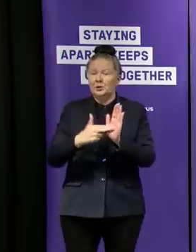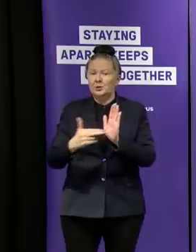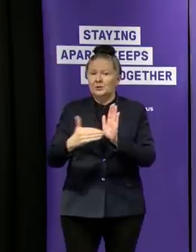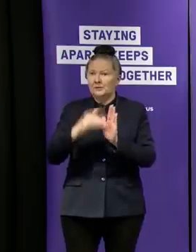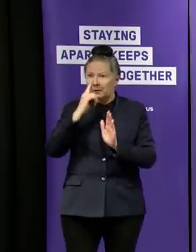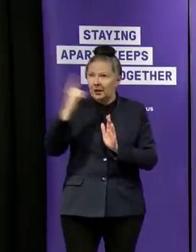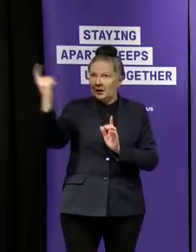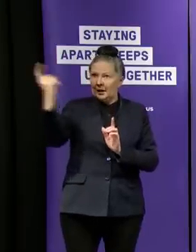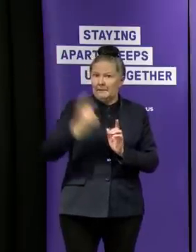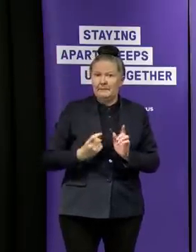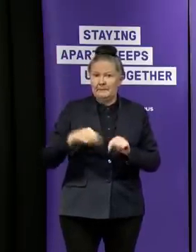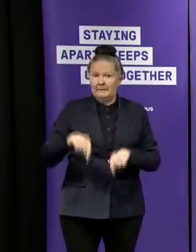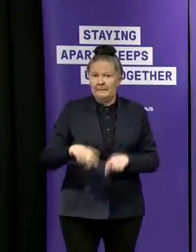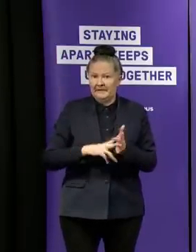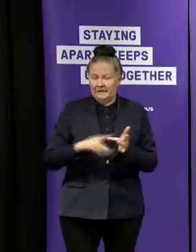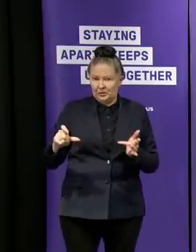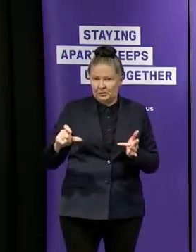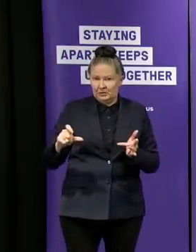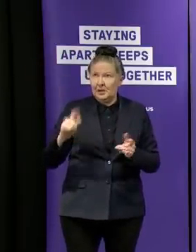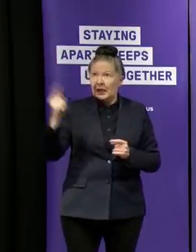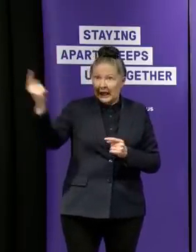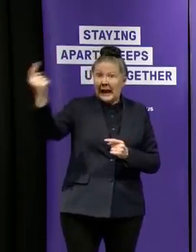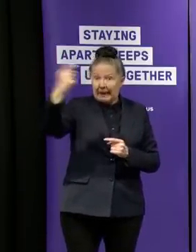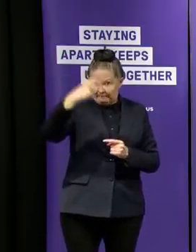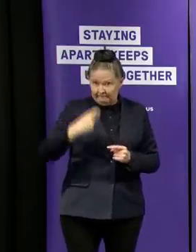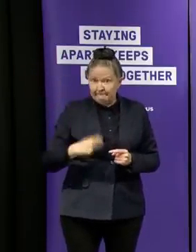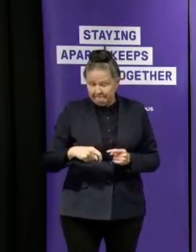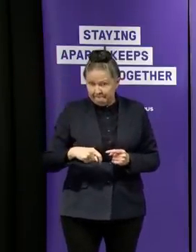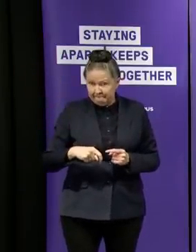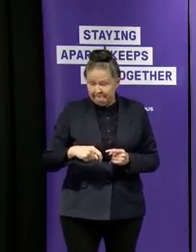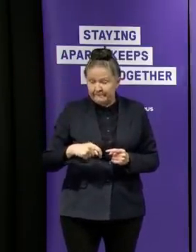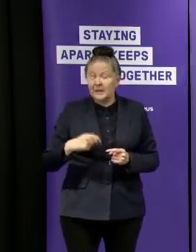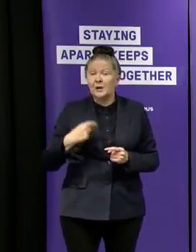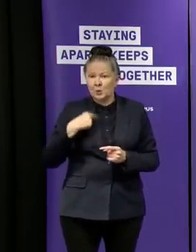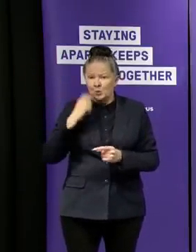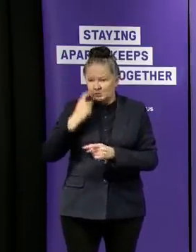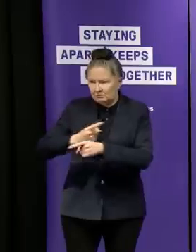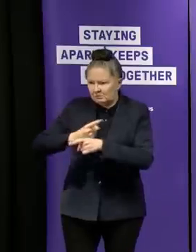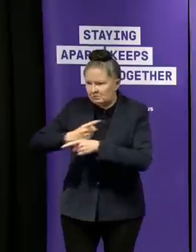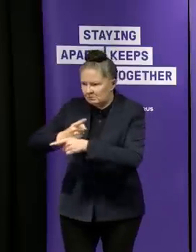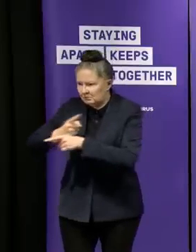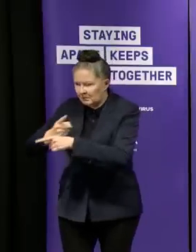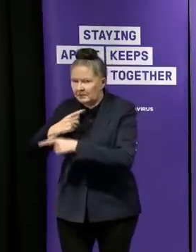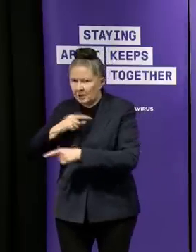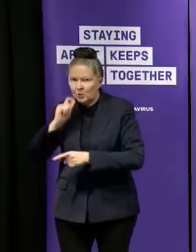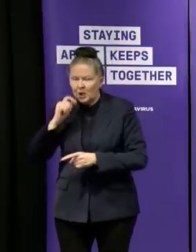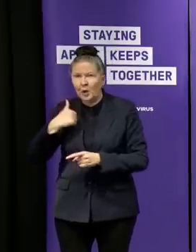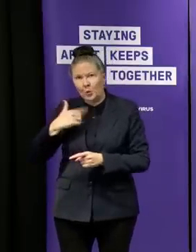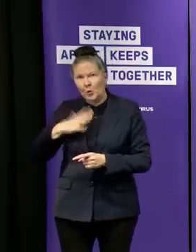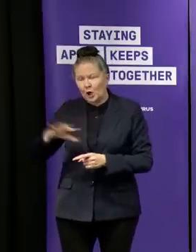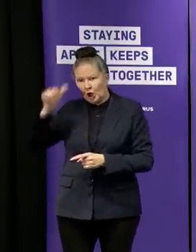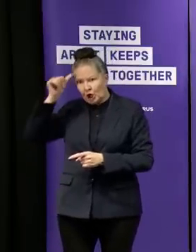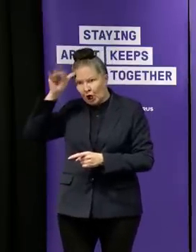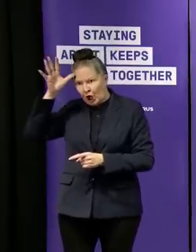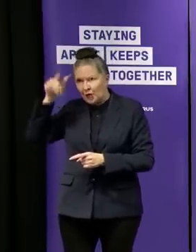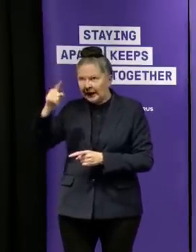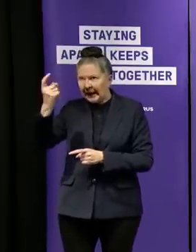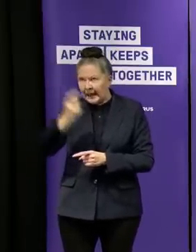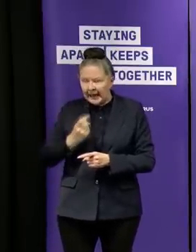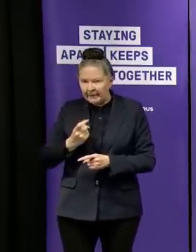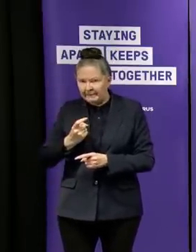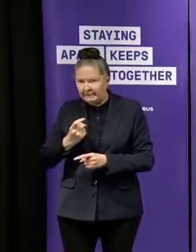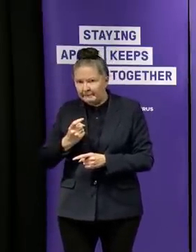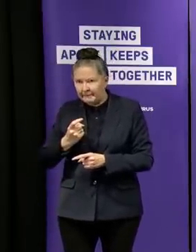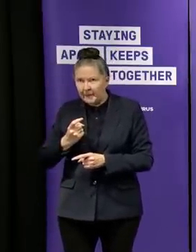come. We'll speak with them, because hopefully we've got greater visibility of the fact they are coming. They won't just be lobbying. We'll know they're